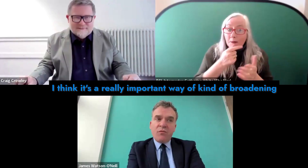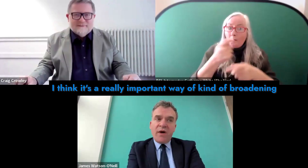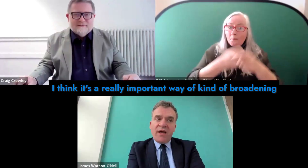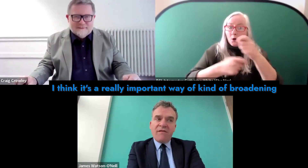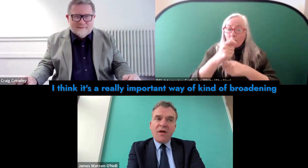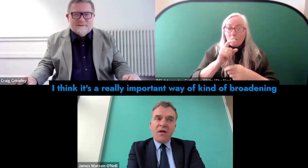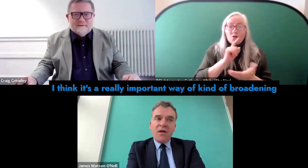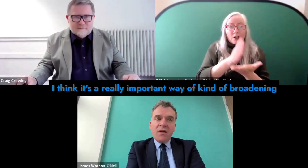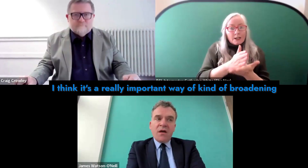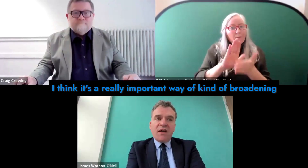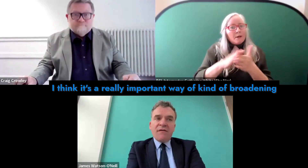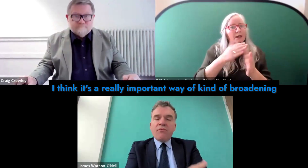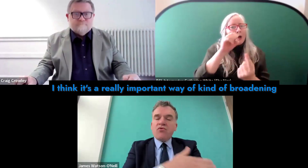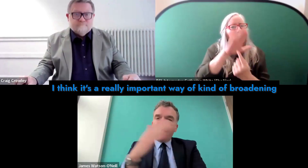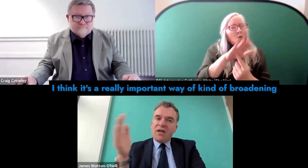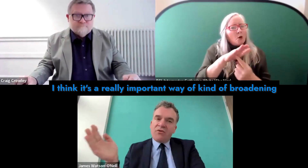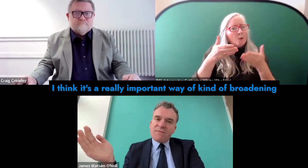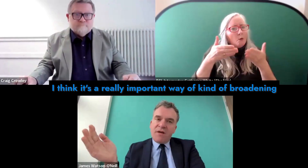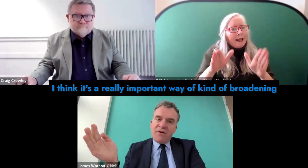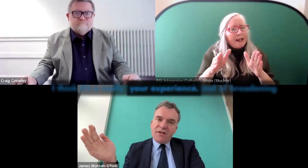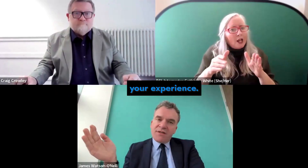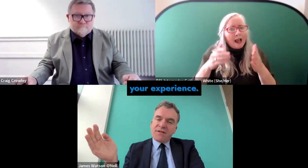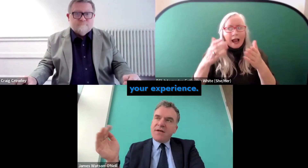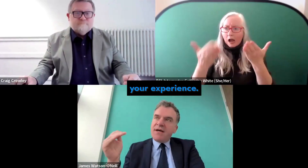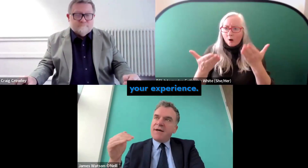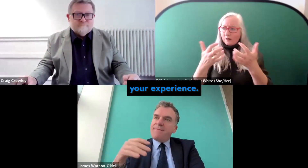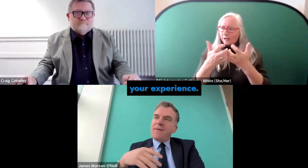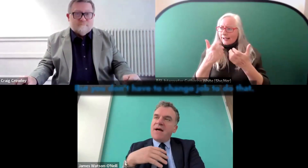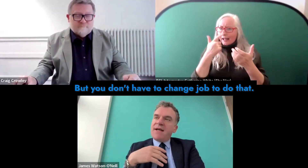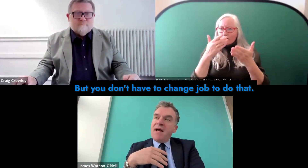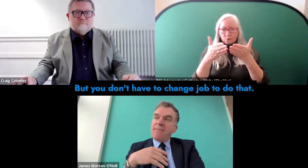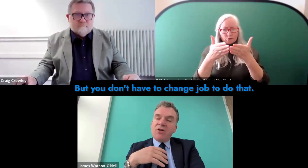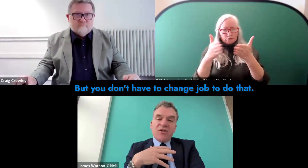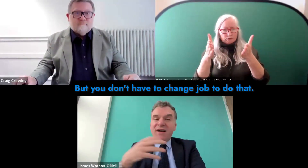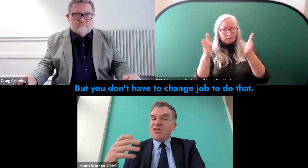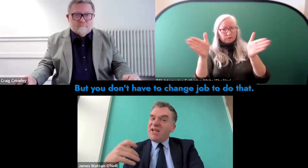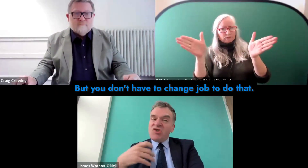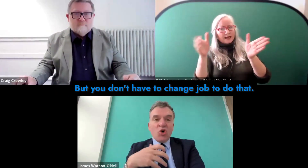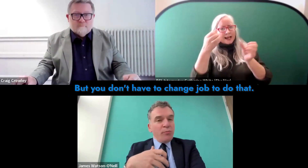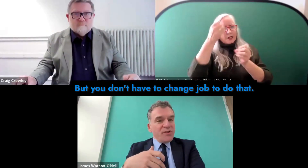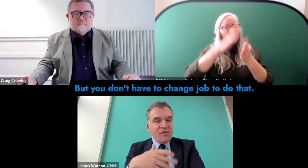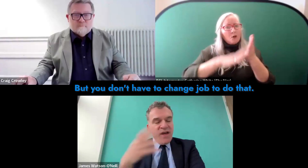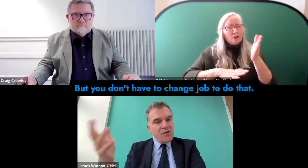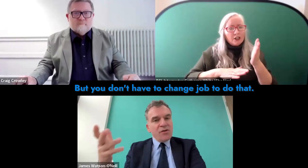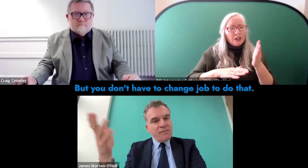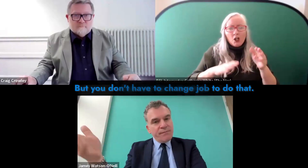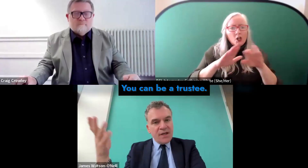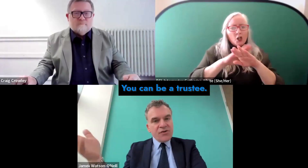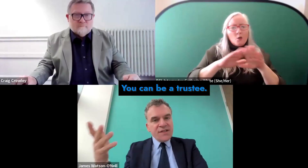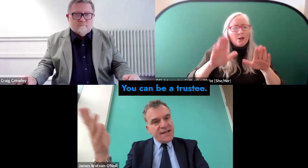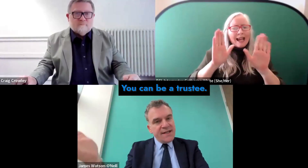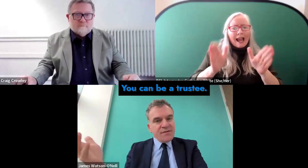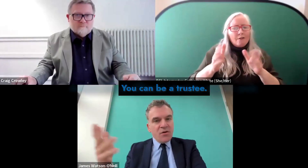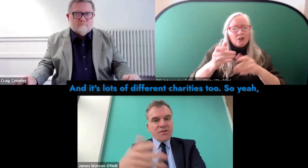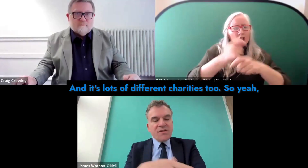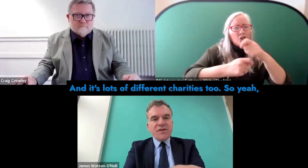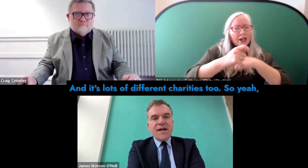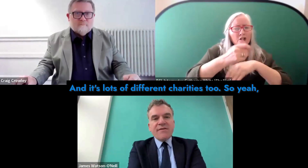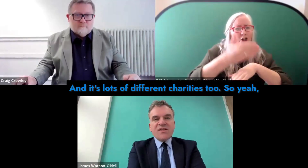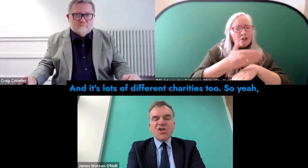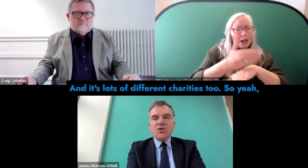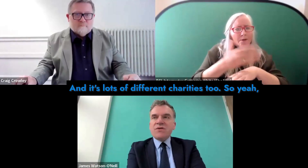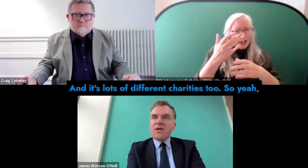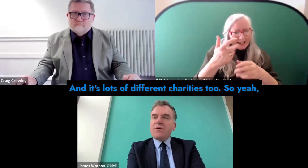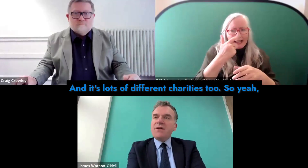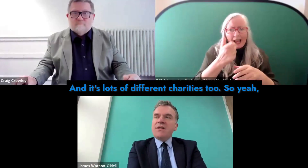because I think it's a really important way of kind of broadening your experience. But you don't have to change job to do that. You can be a trustee in lots